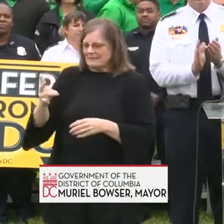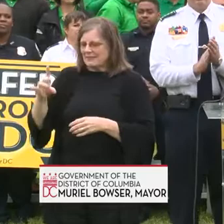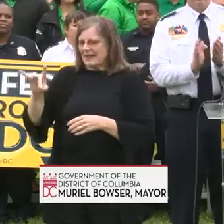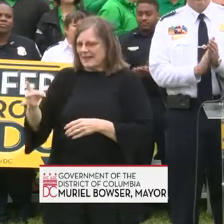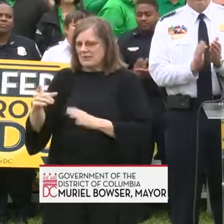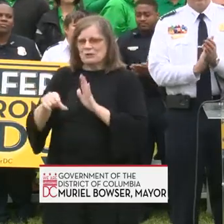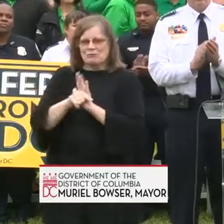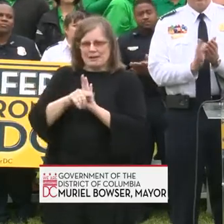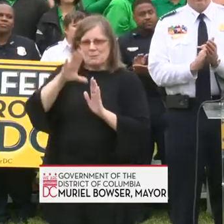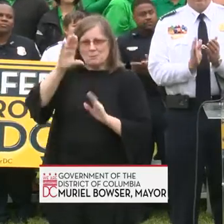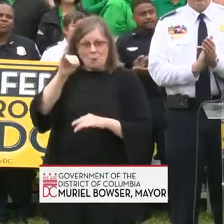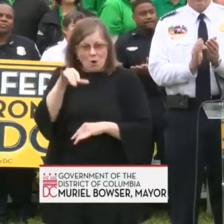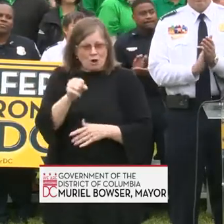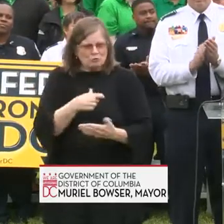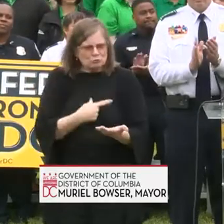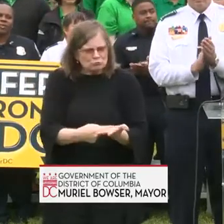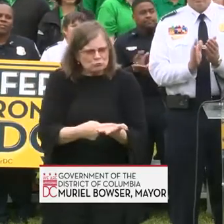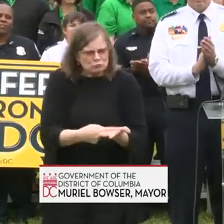round of applause.